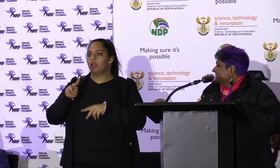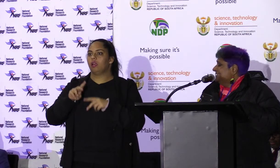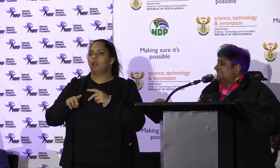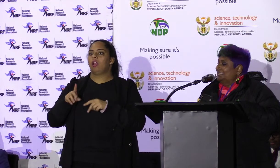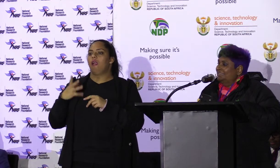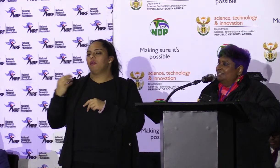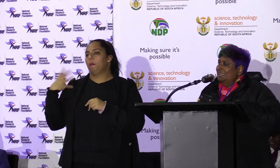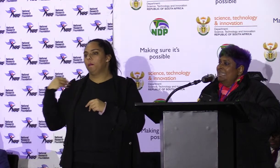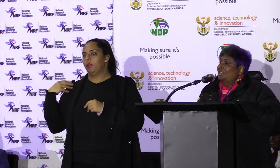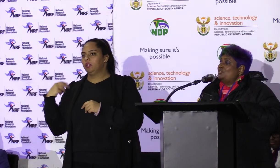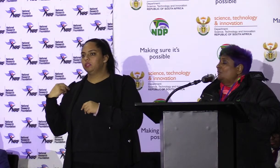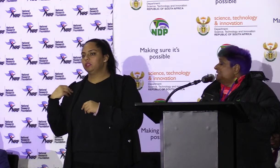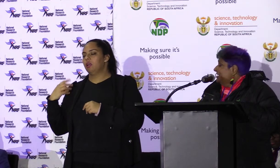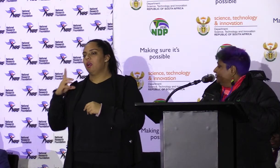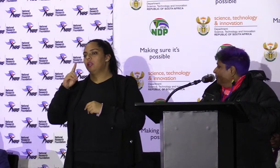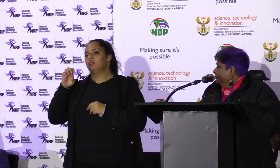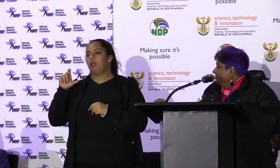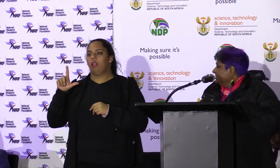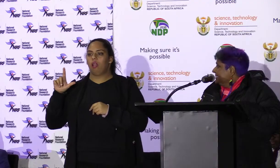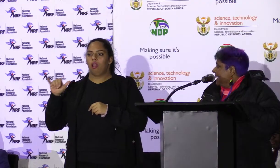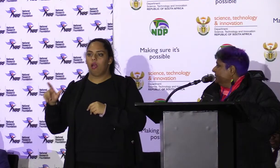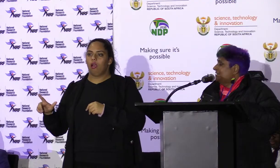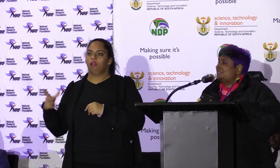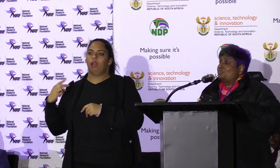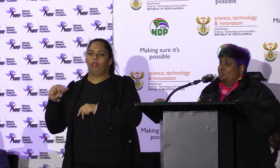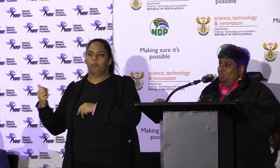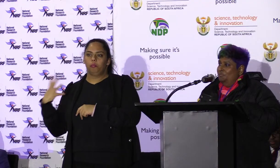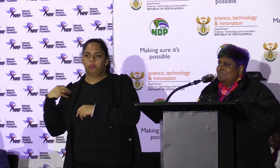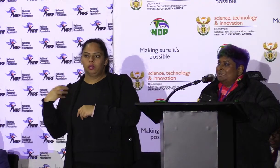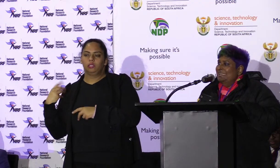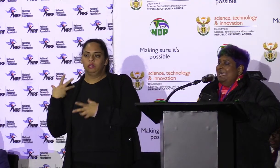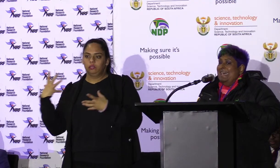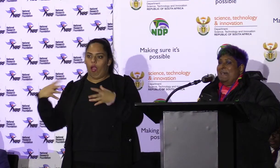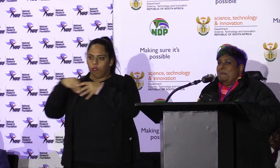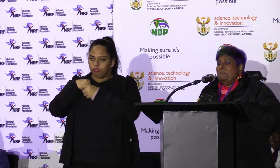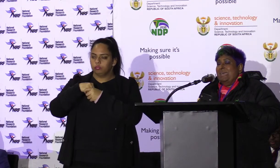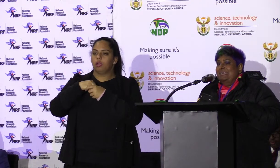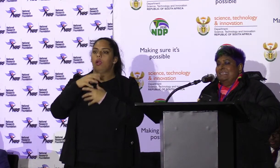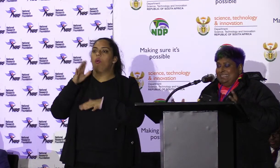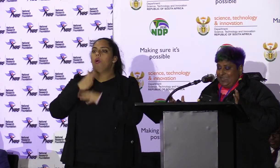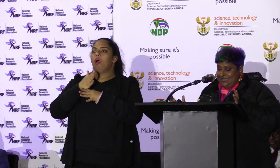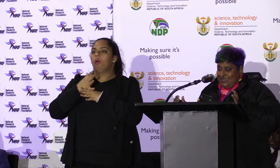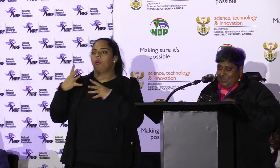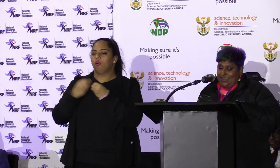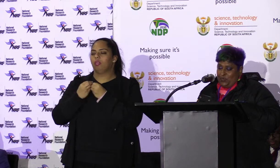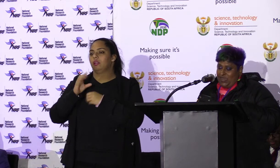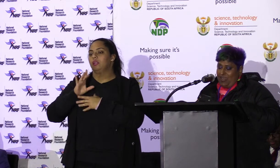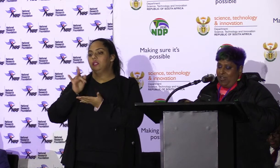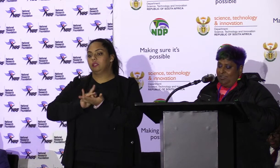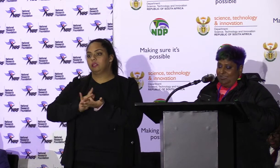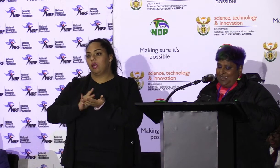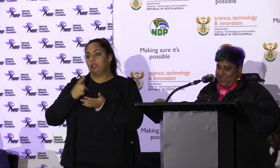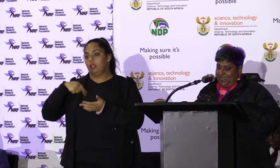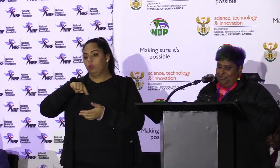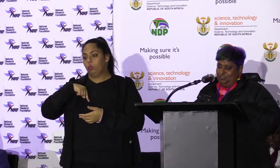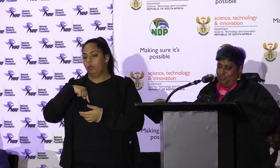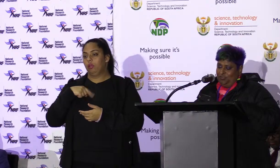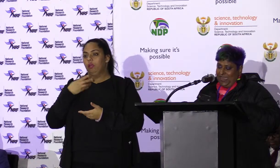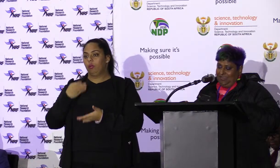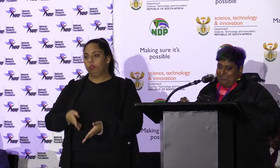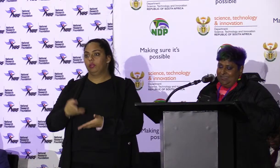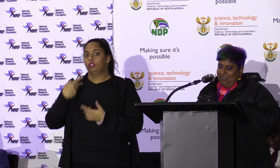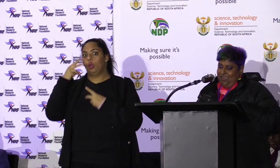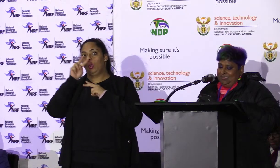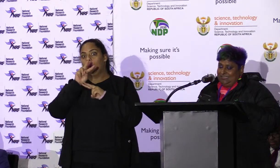Nzimande and Minister de Lille jointly launched and cabinet approved. The center that we are here